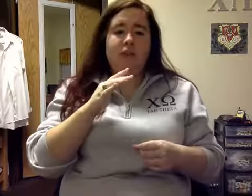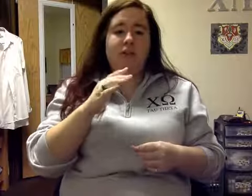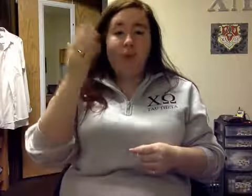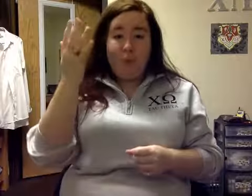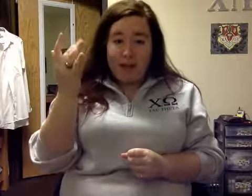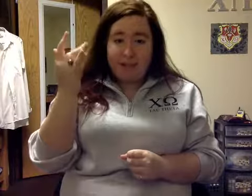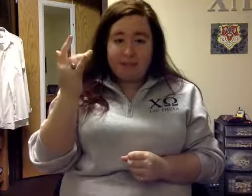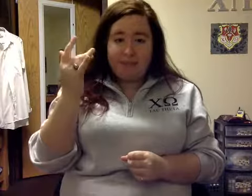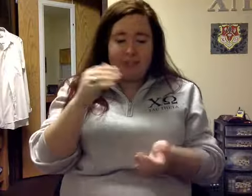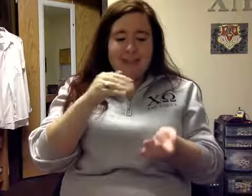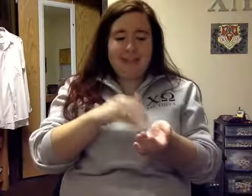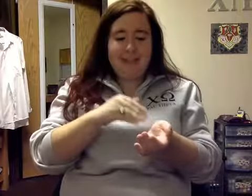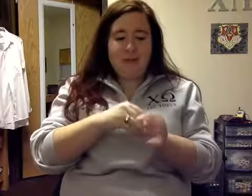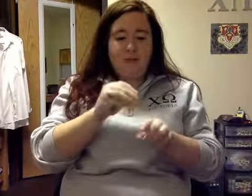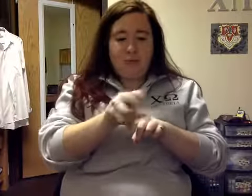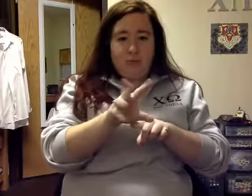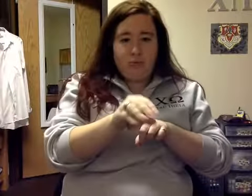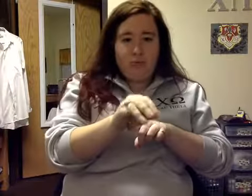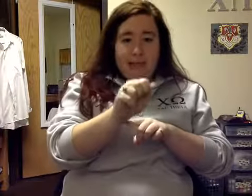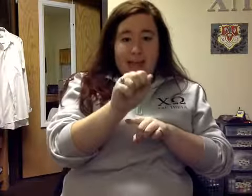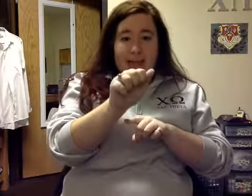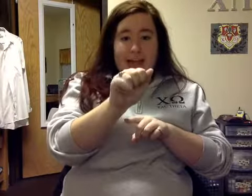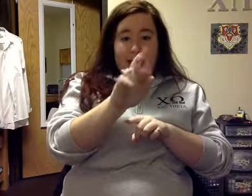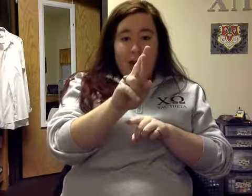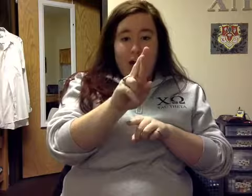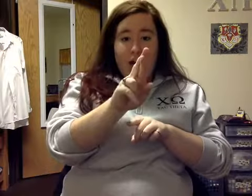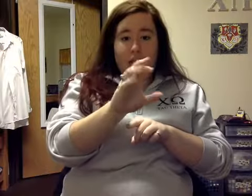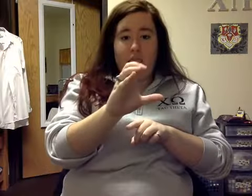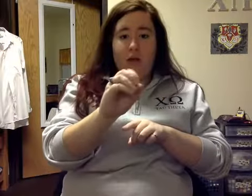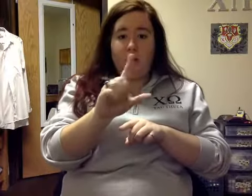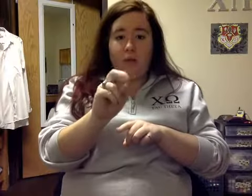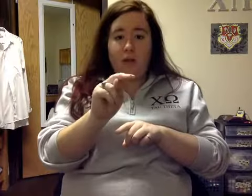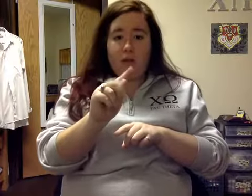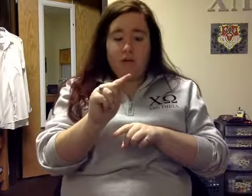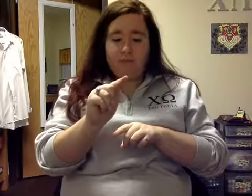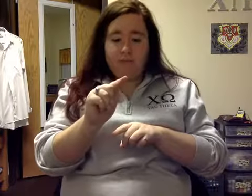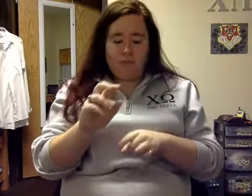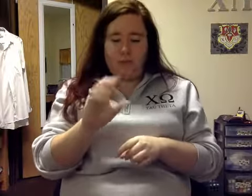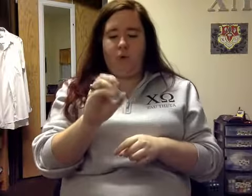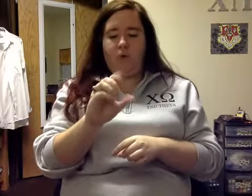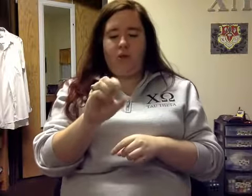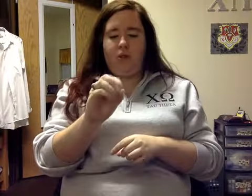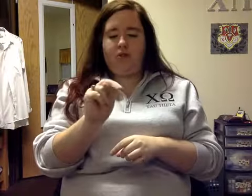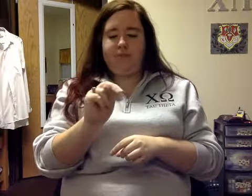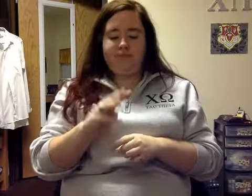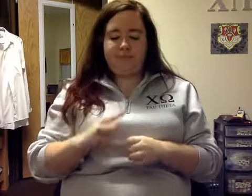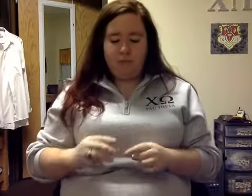to expand the colon. He'll enter through the rectum And as he's going through the colon, he's making